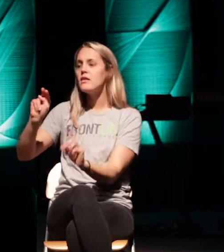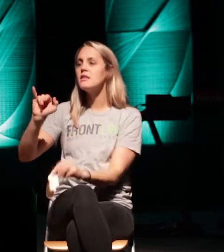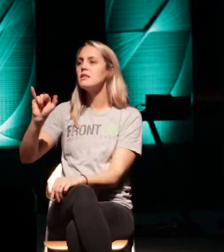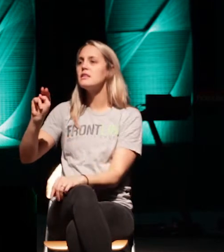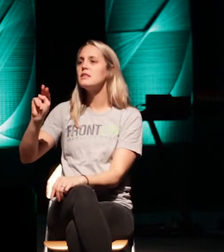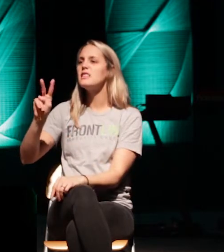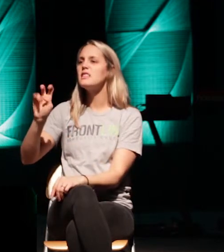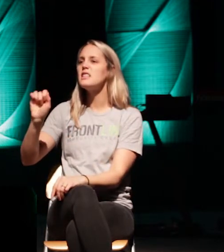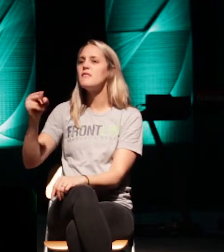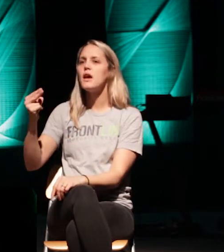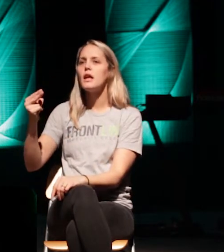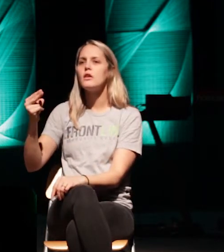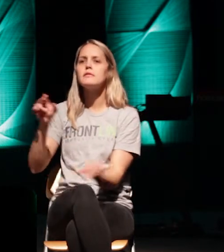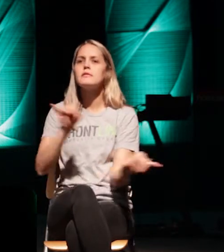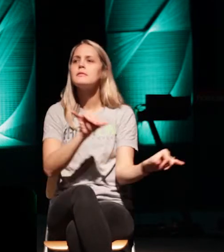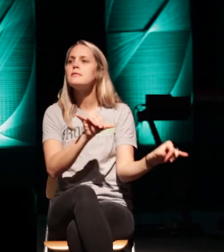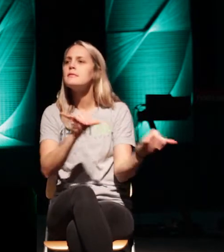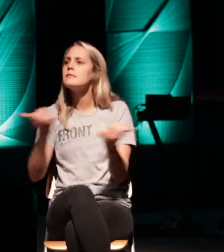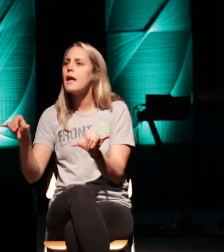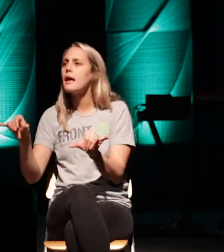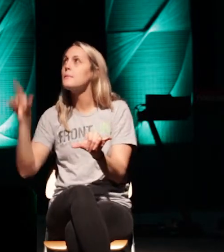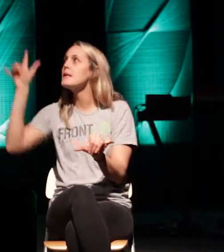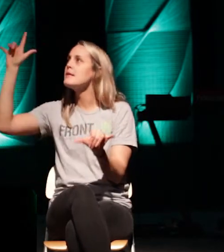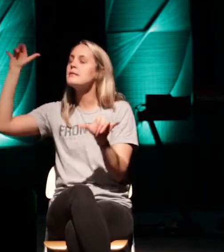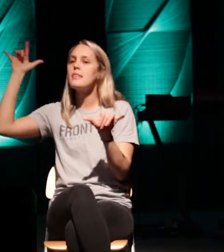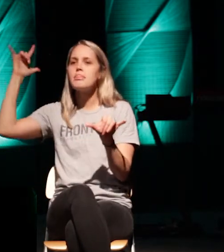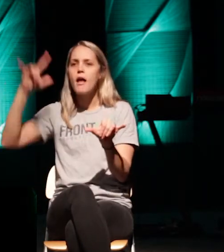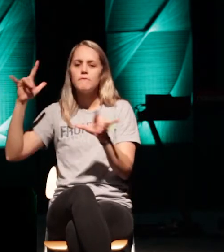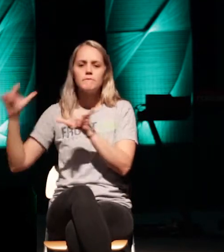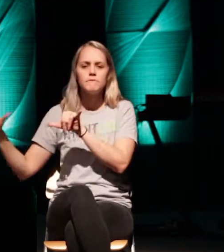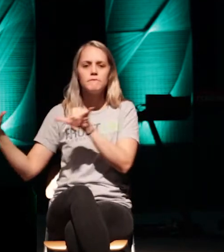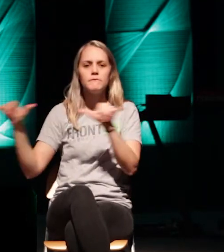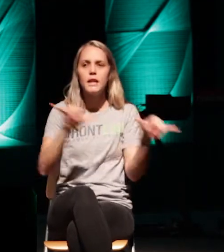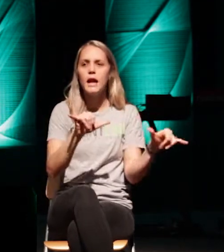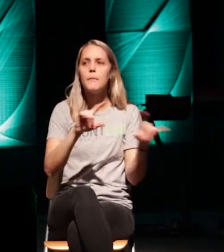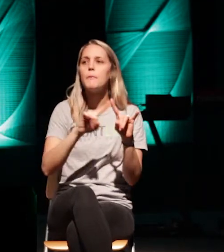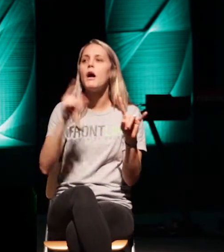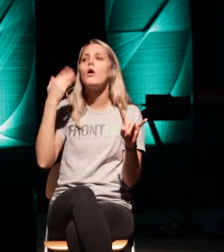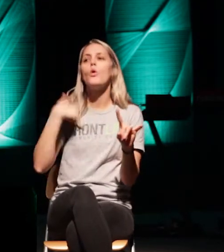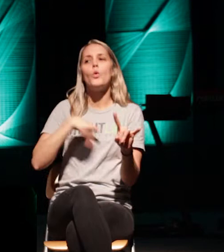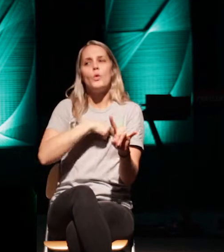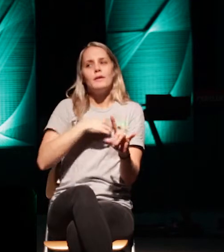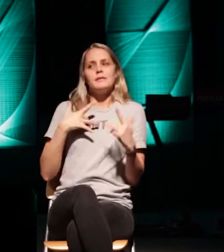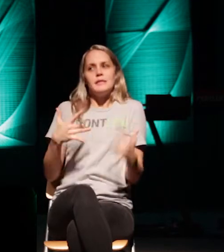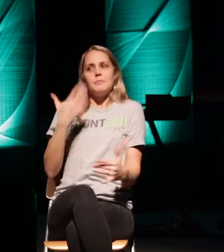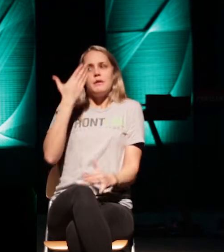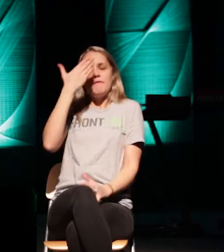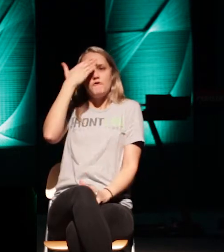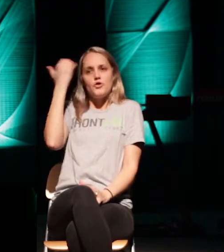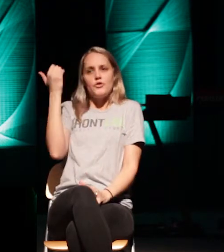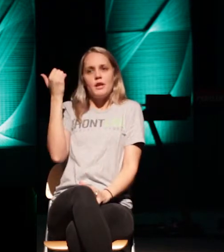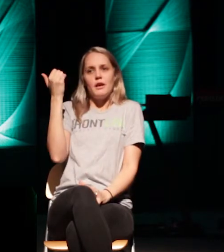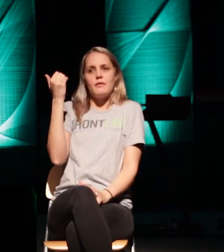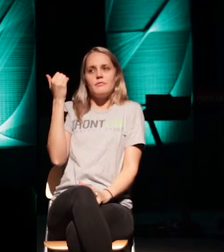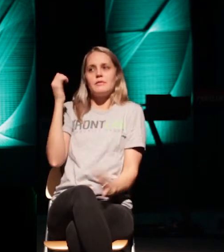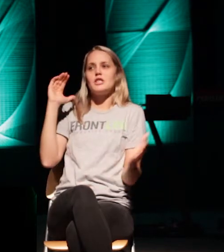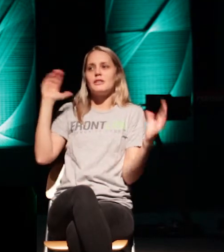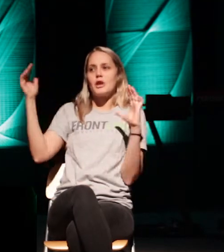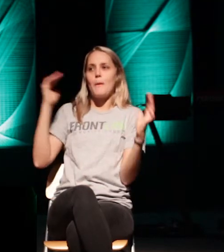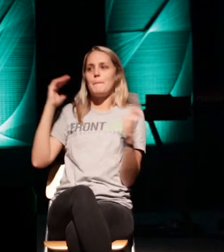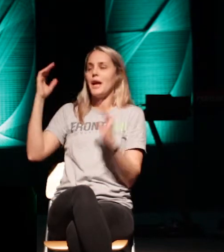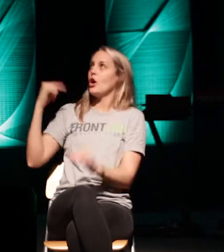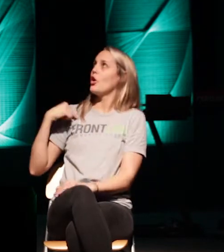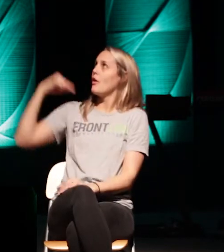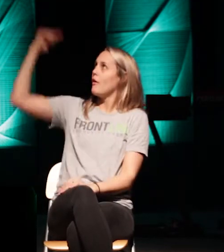compare horizontally, but we forget to compare vertically. That as we stand before Jesus, all